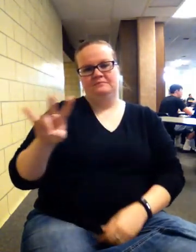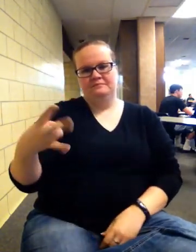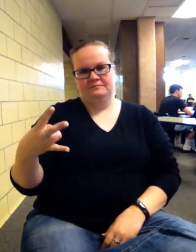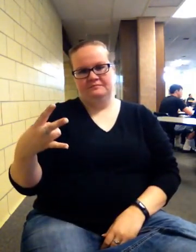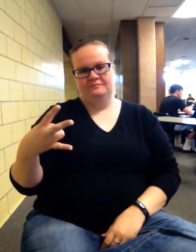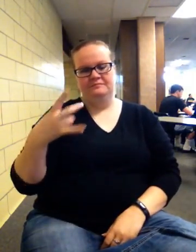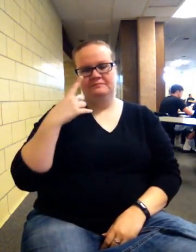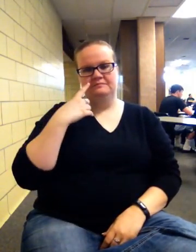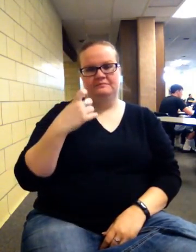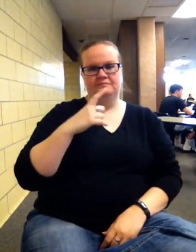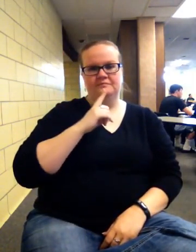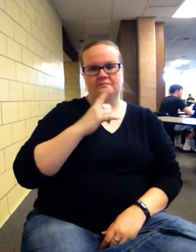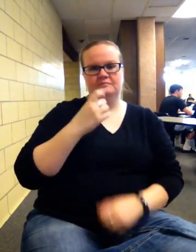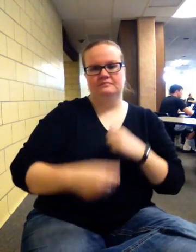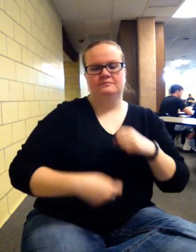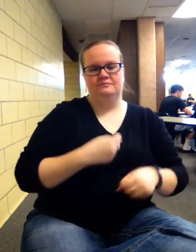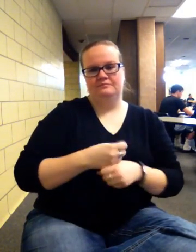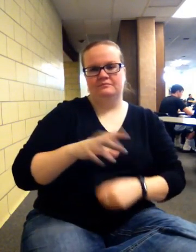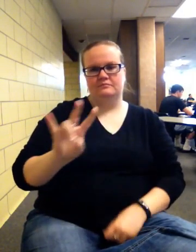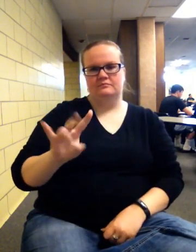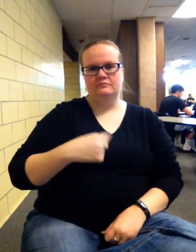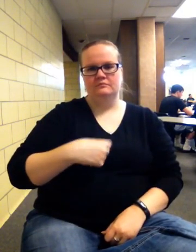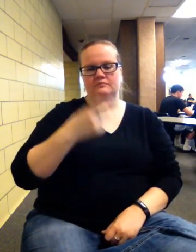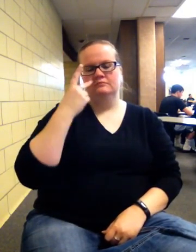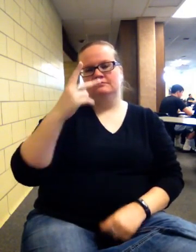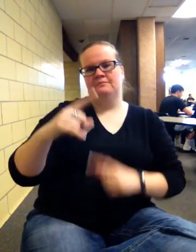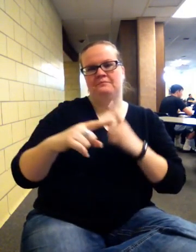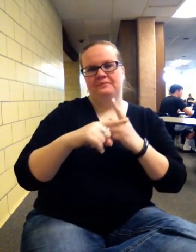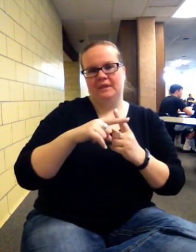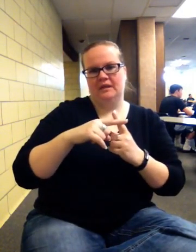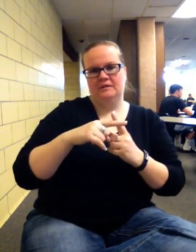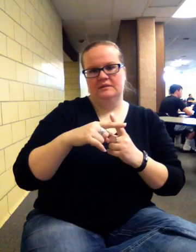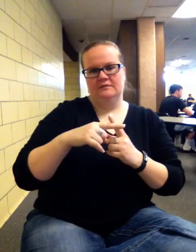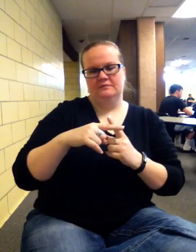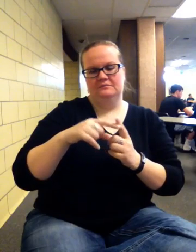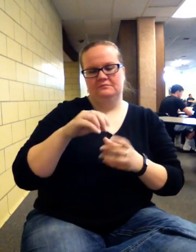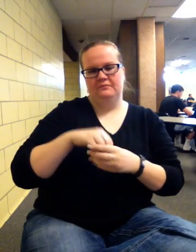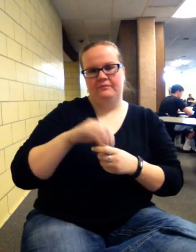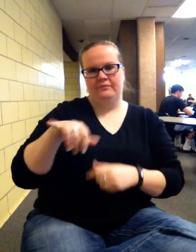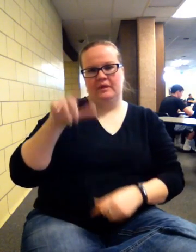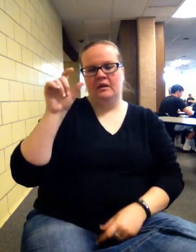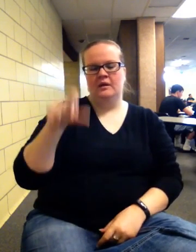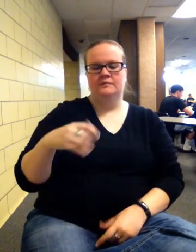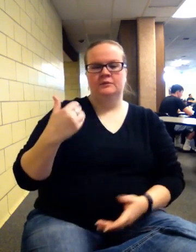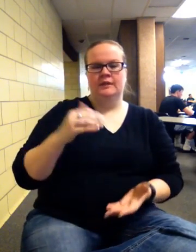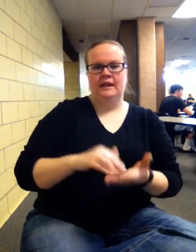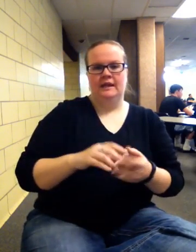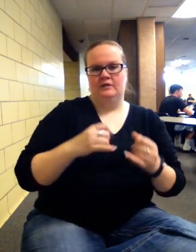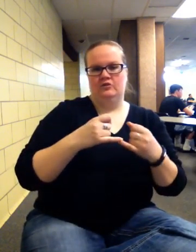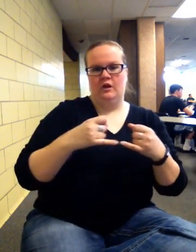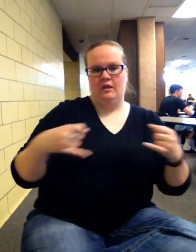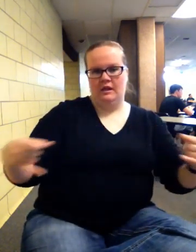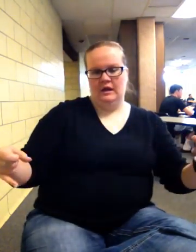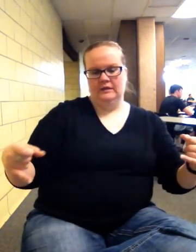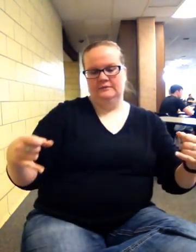because it's at year seven that I see a positive in my cumulative column. So once again, I drew a line there so you guys would understand what's happening. So it's